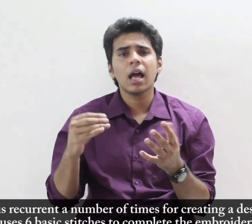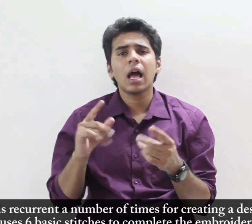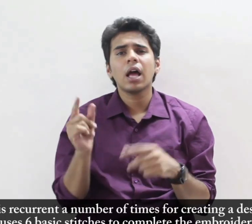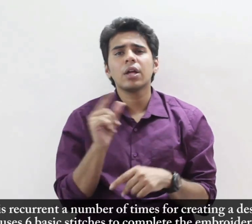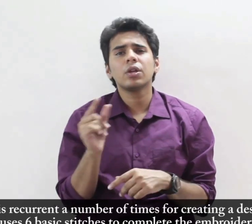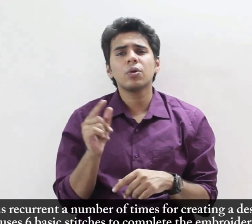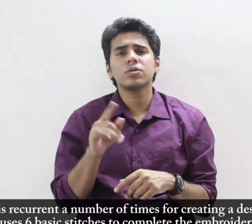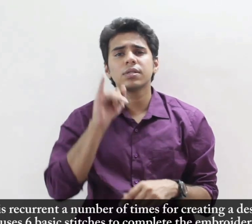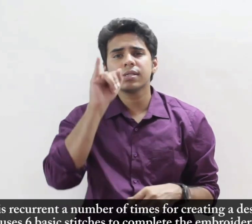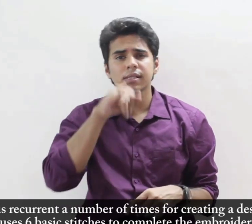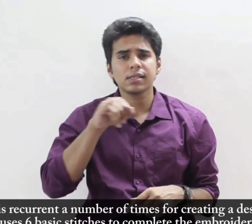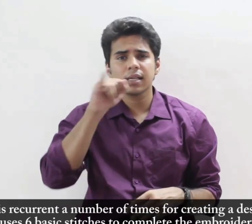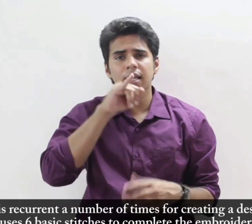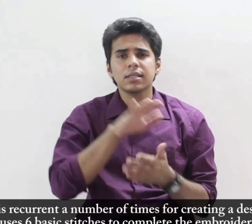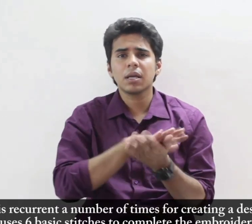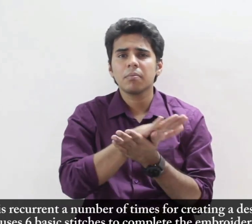the embroidery work.